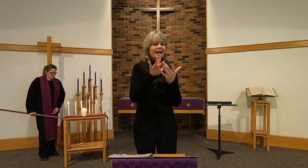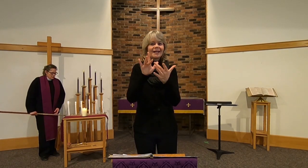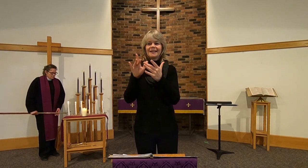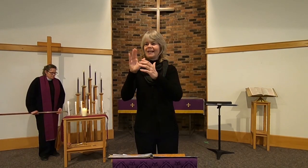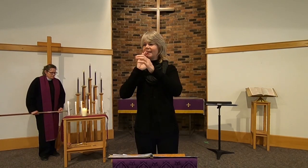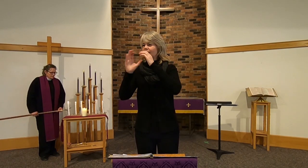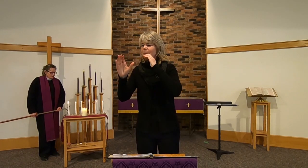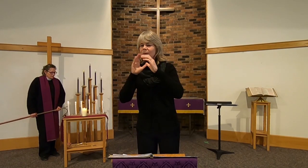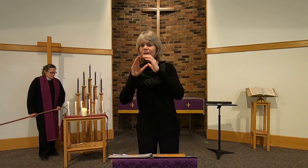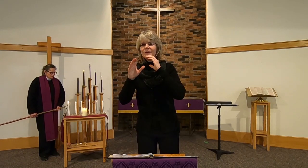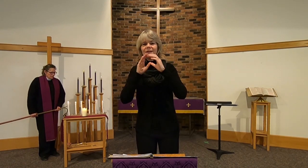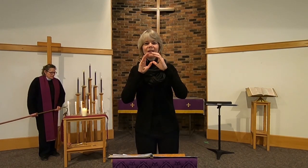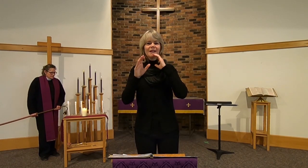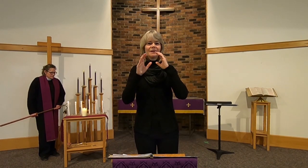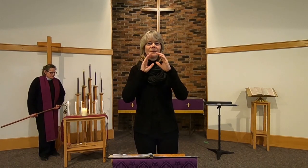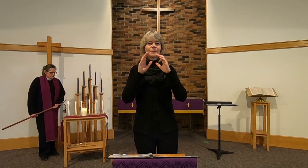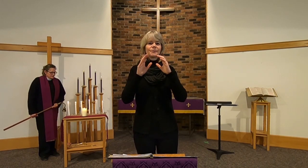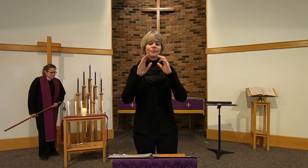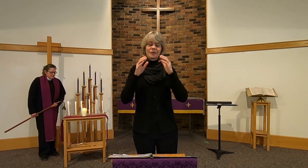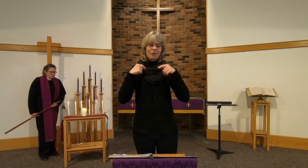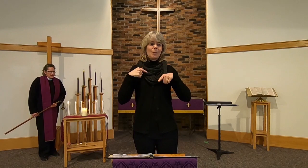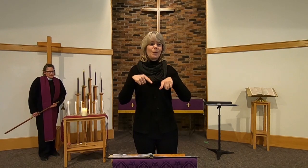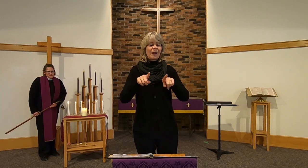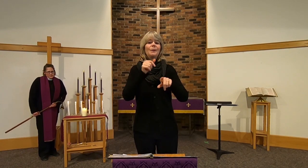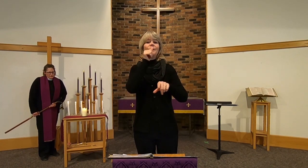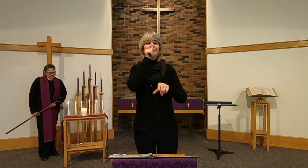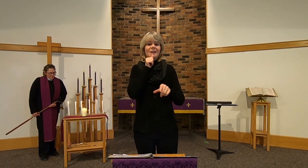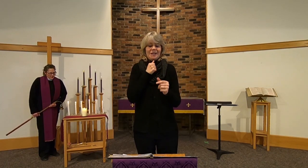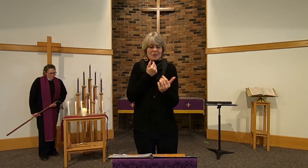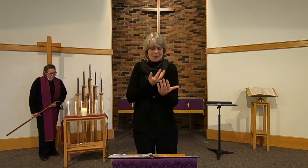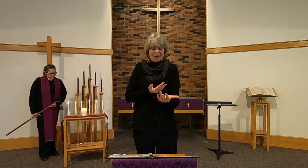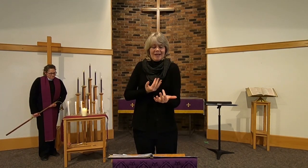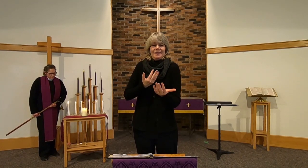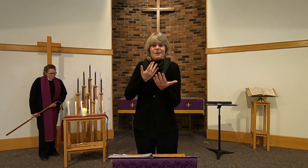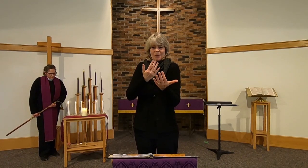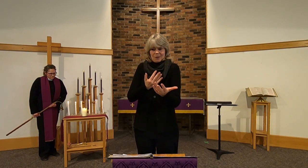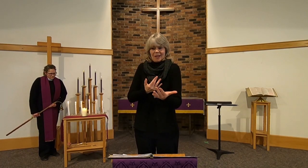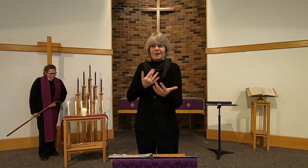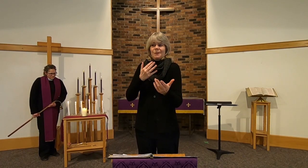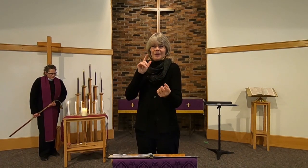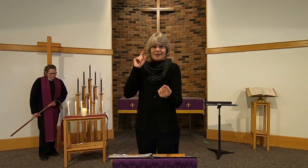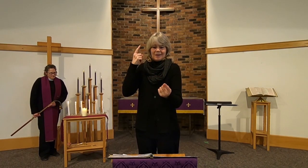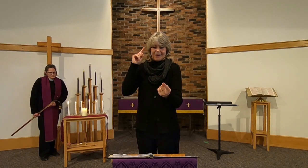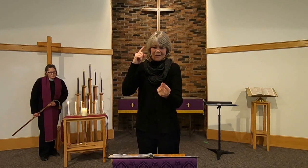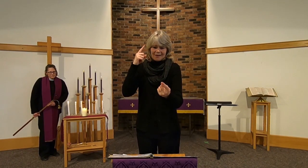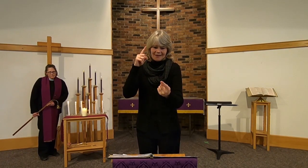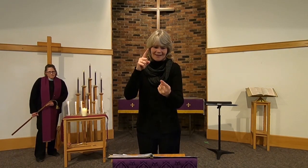we wait until the day we are together again.